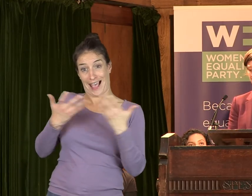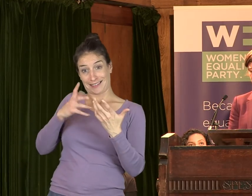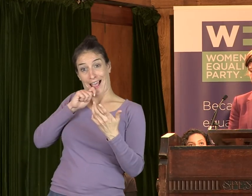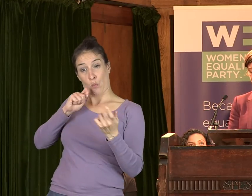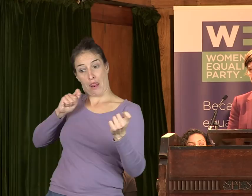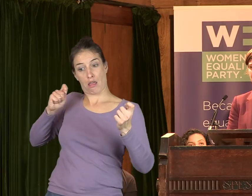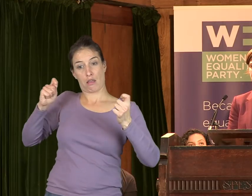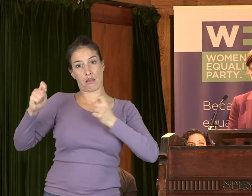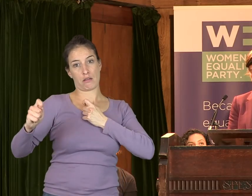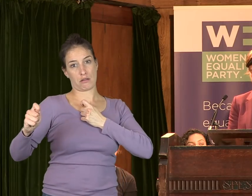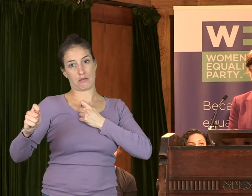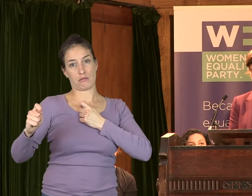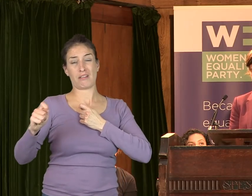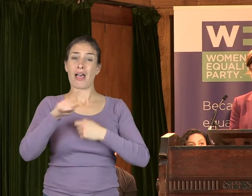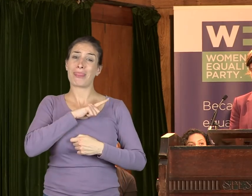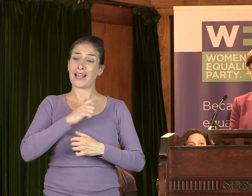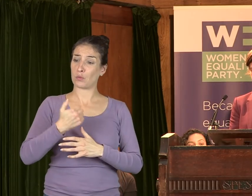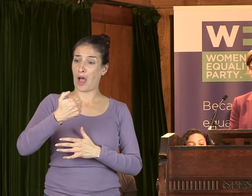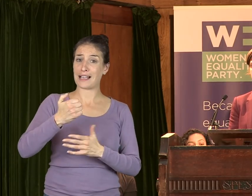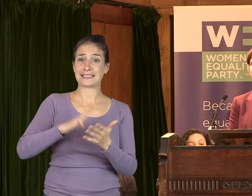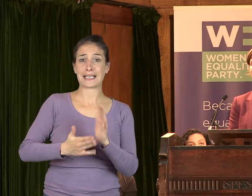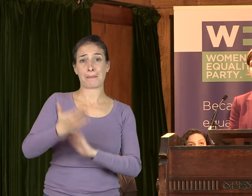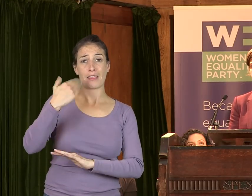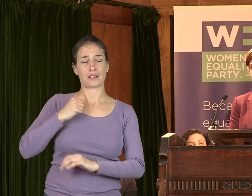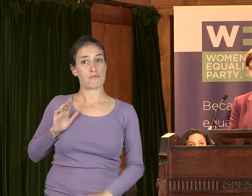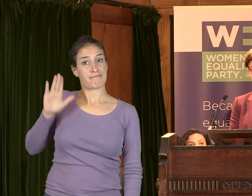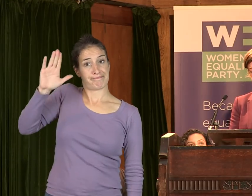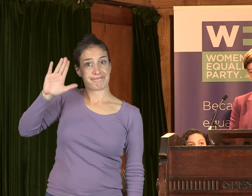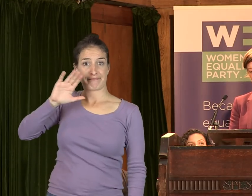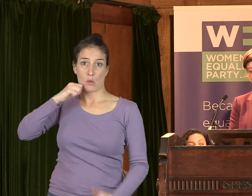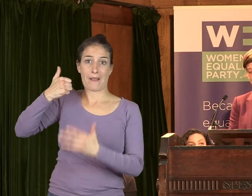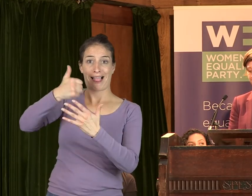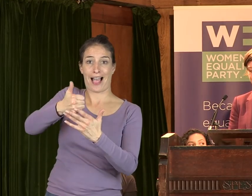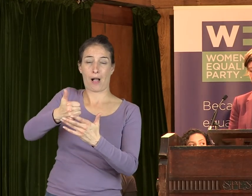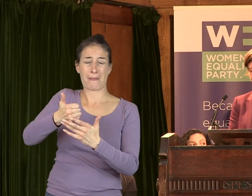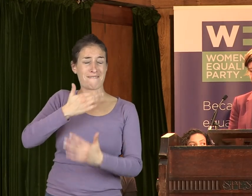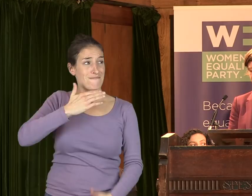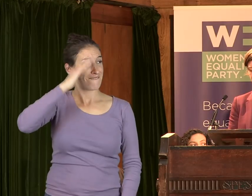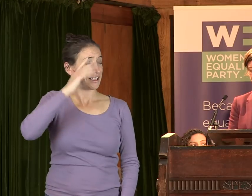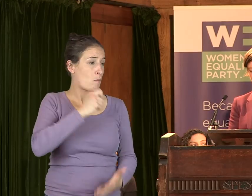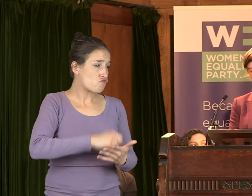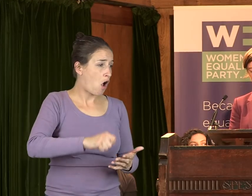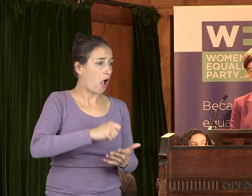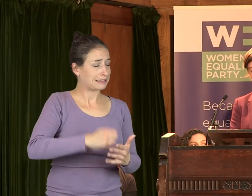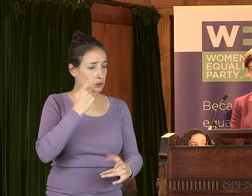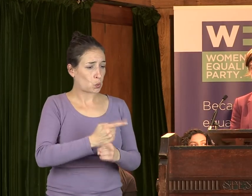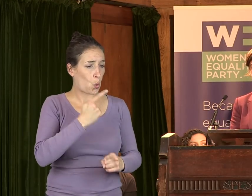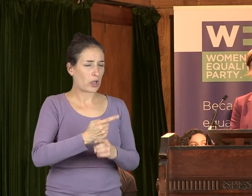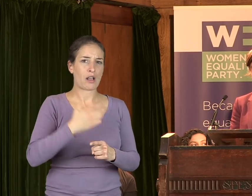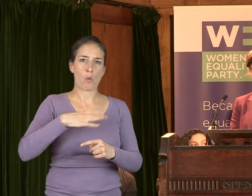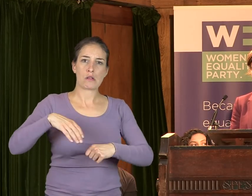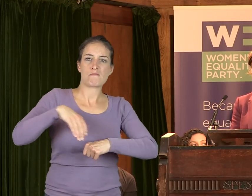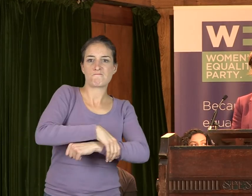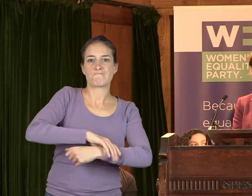I was tired of talking and writing about these issues, and I wanted to act. I believe these policies and the Women's Equality Party